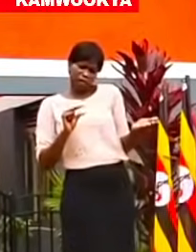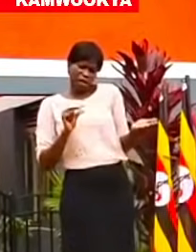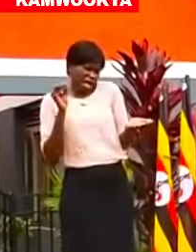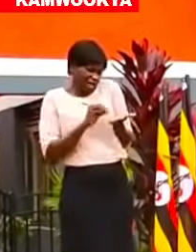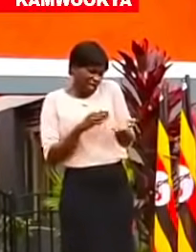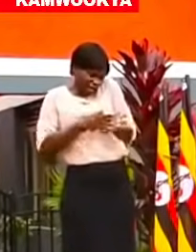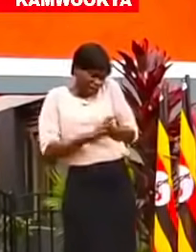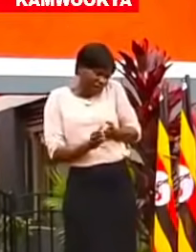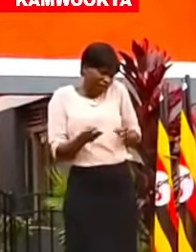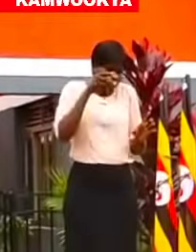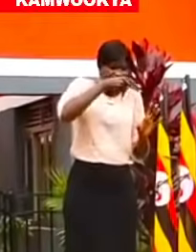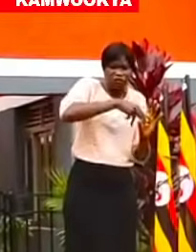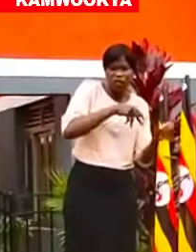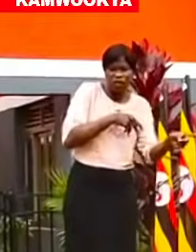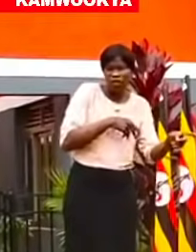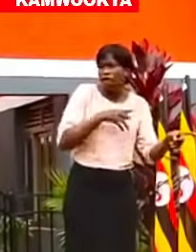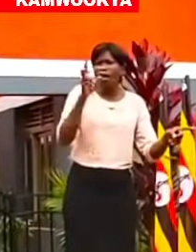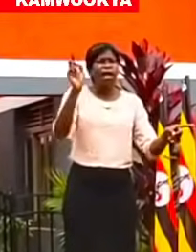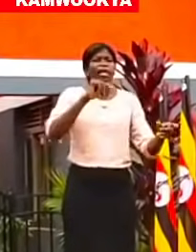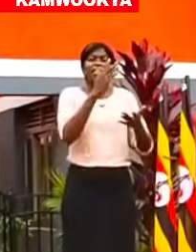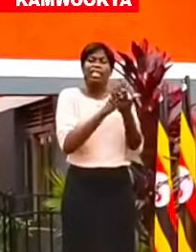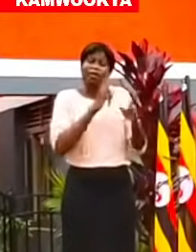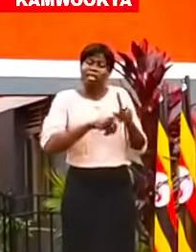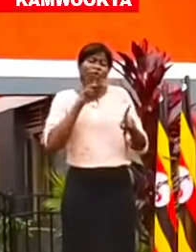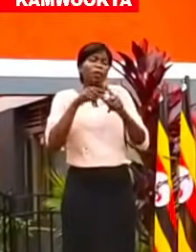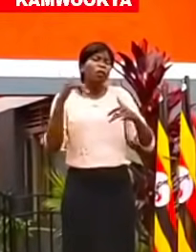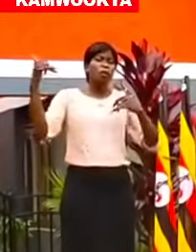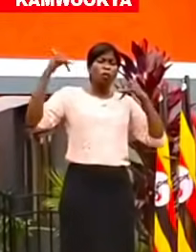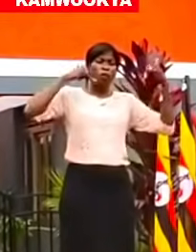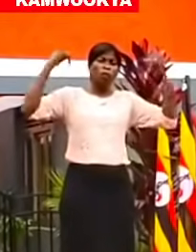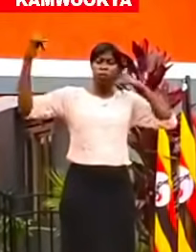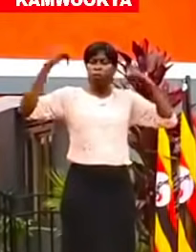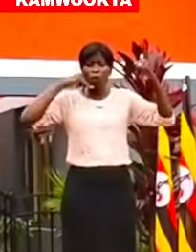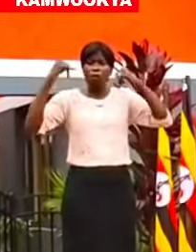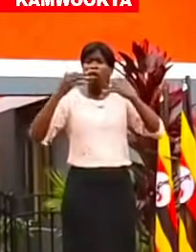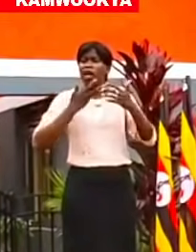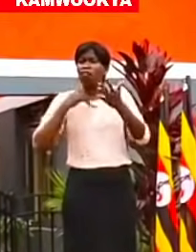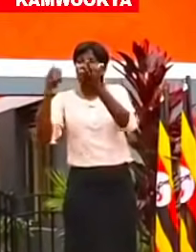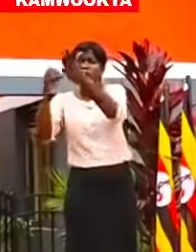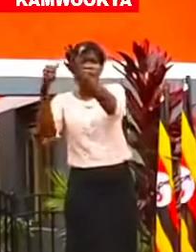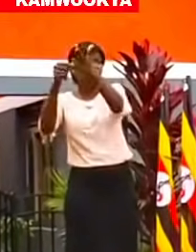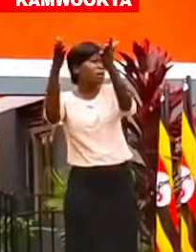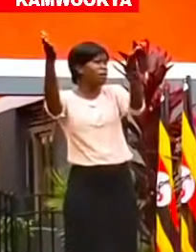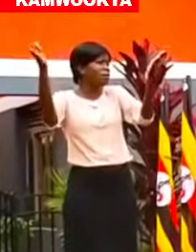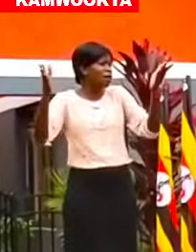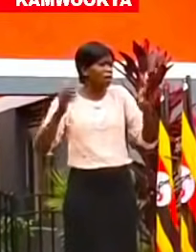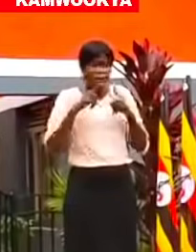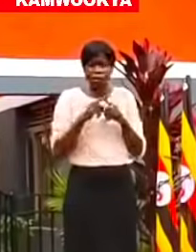amafuta. N'abagamba nti oluusi abantu babayita nga bali muzibu naye nga tebalina ngeri gye babatuukako.